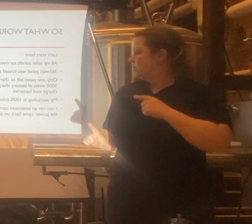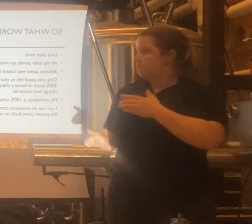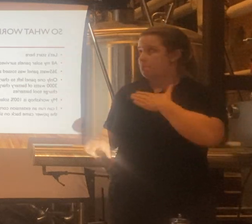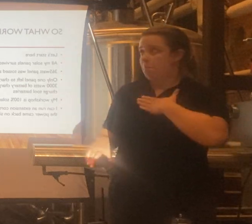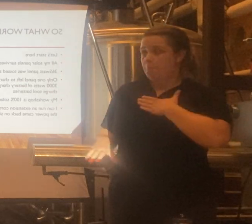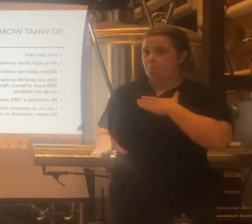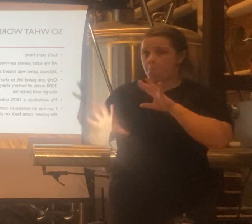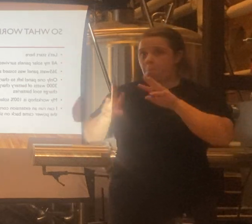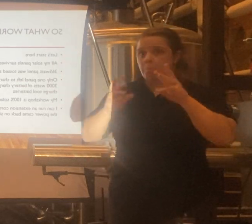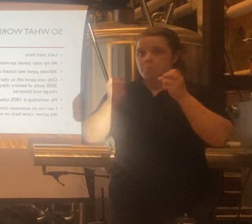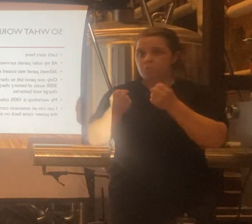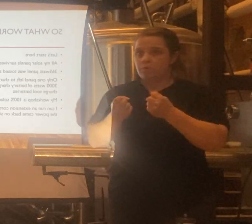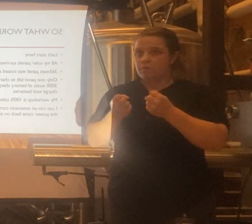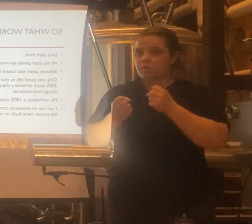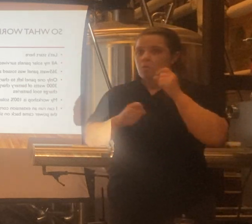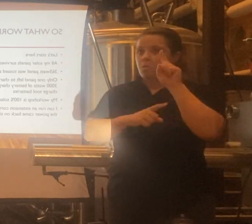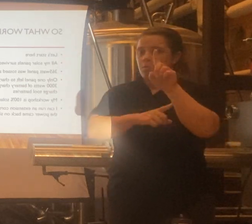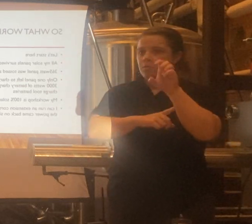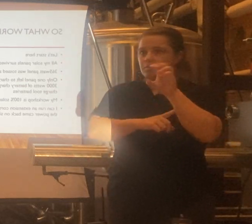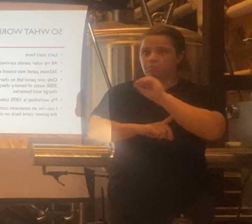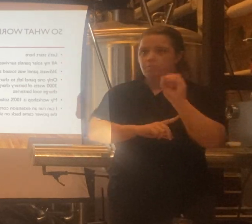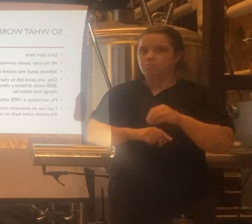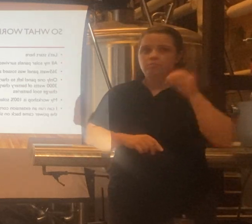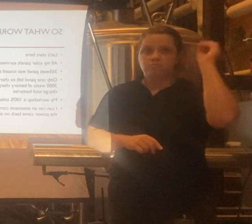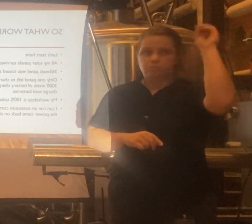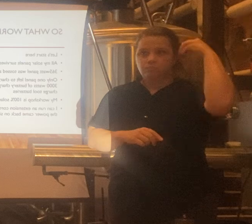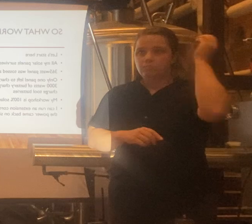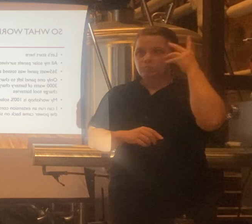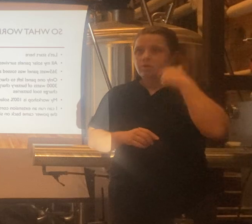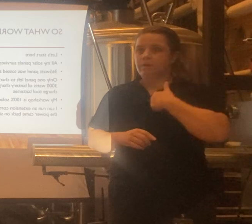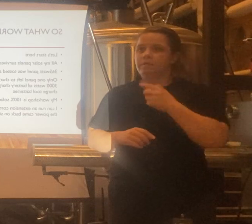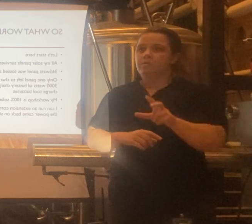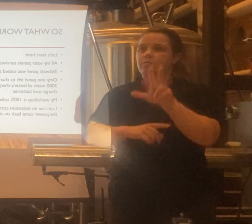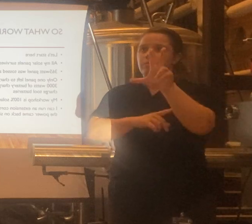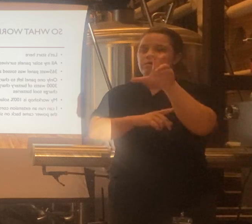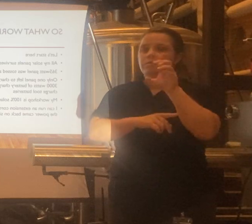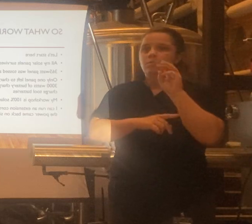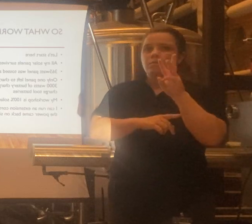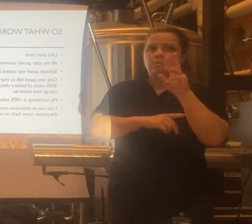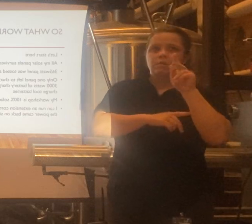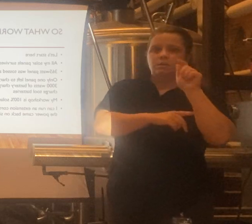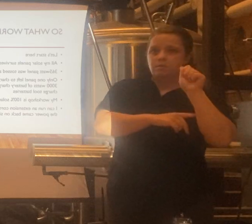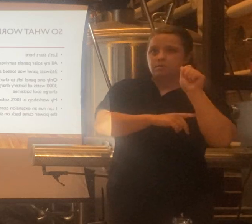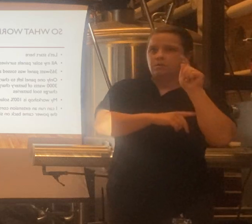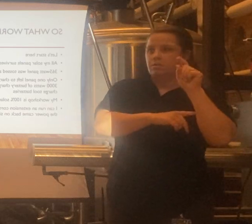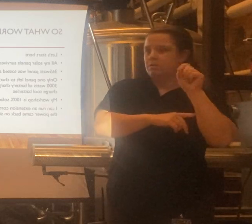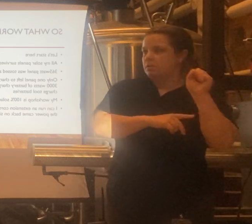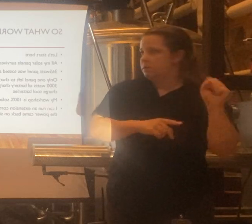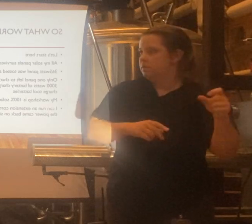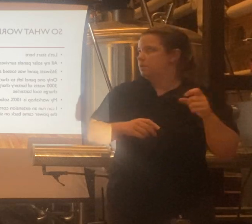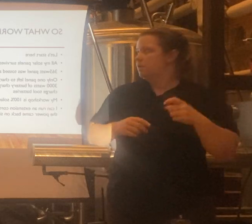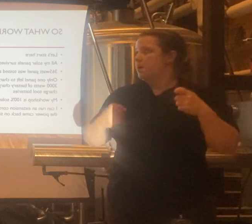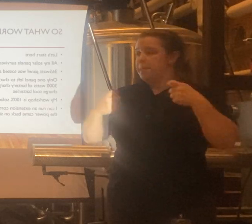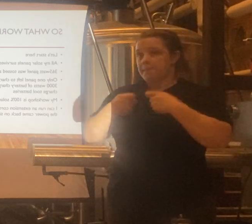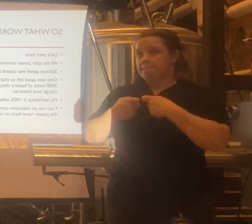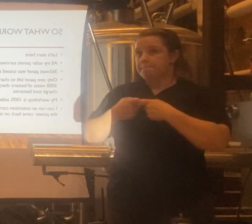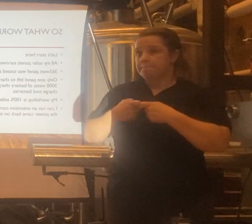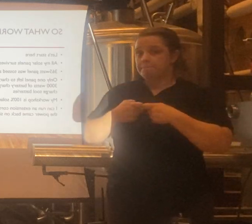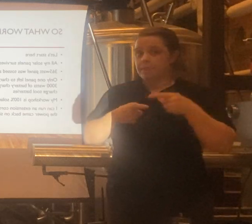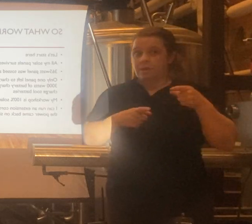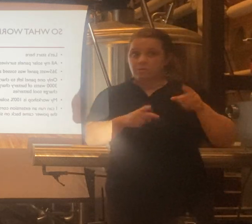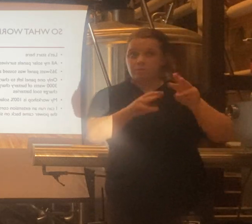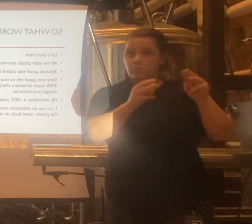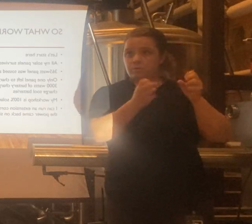100% solar, and so I had 3,000 watts of energy stored in 2 batteries in the workshop. Turned out I really needed that.